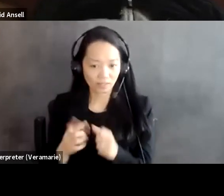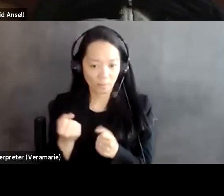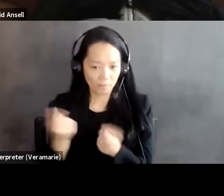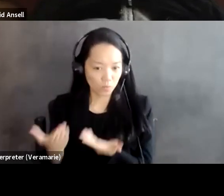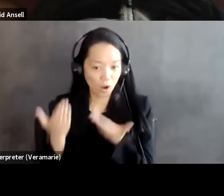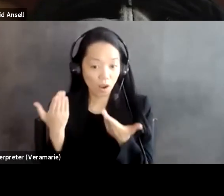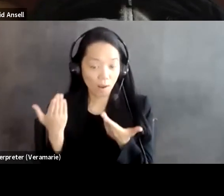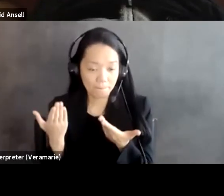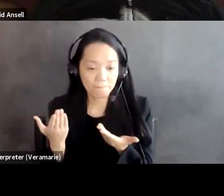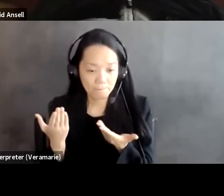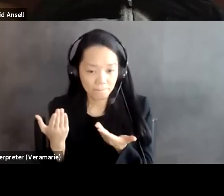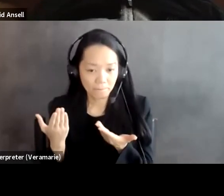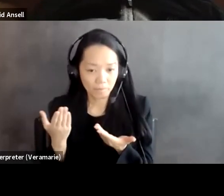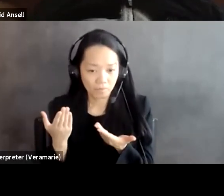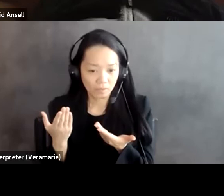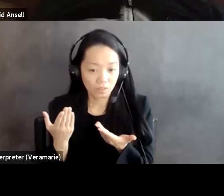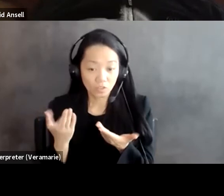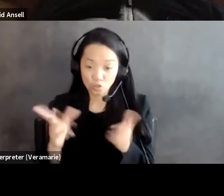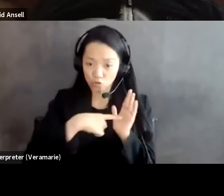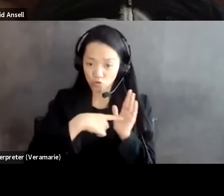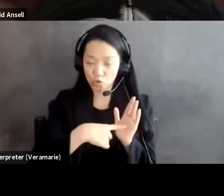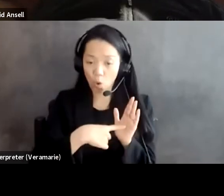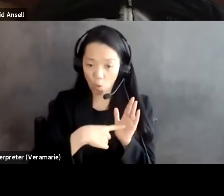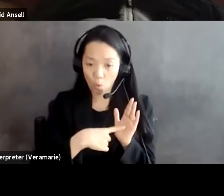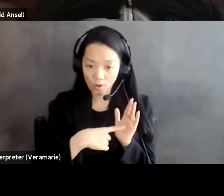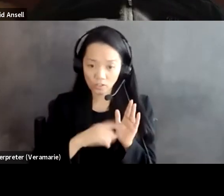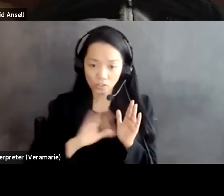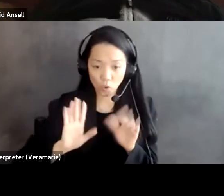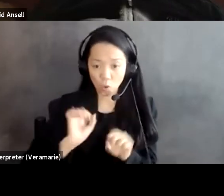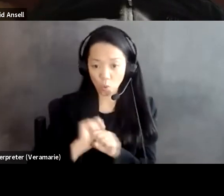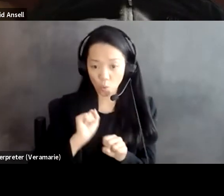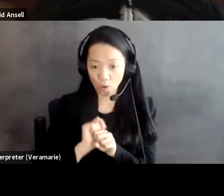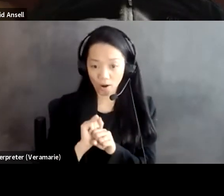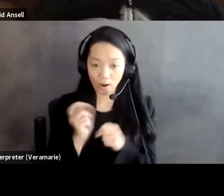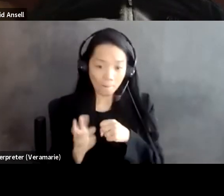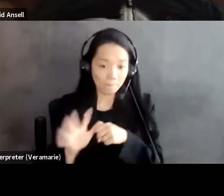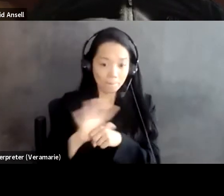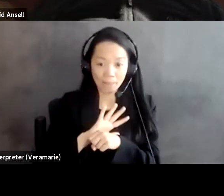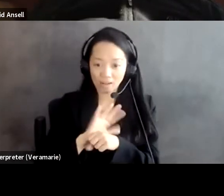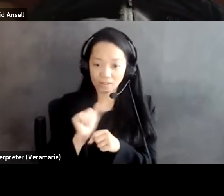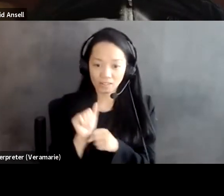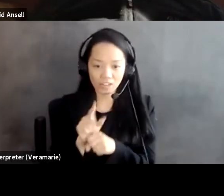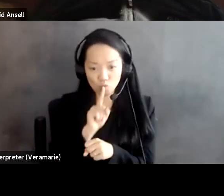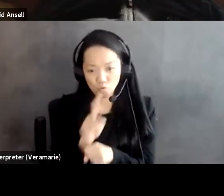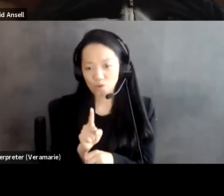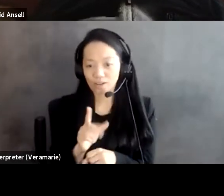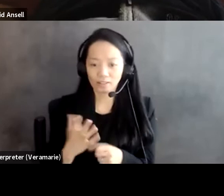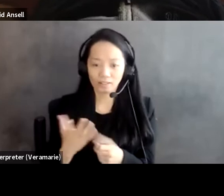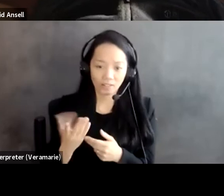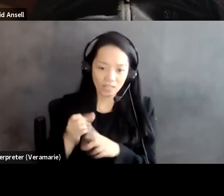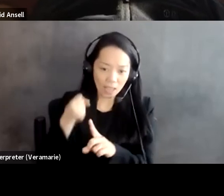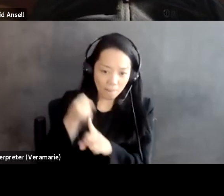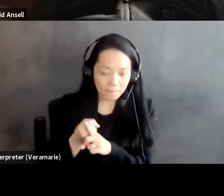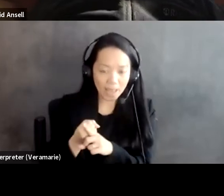raised, which is you've shown us that through your work that the pandemic has taken a deadly toll on people of